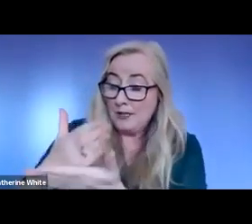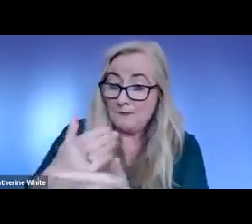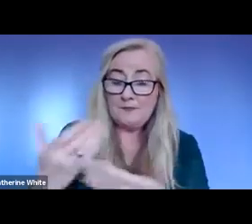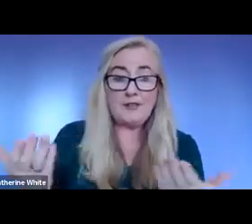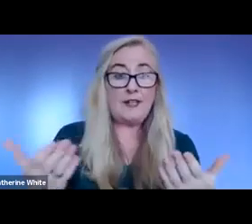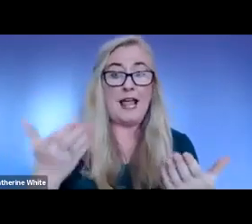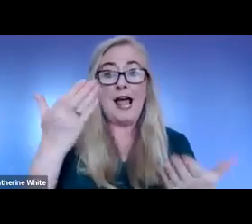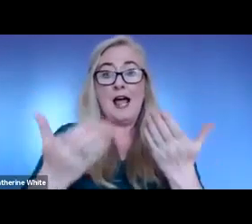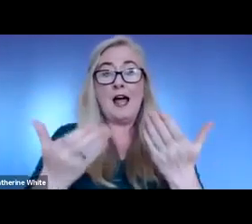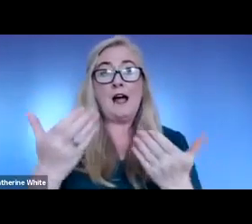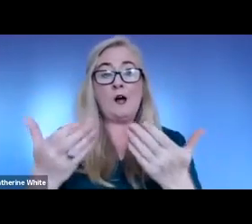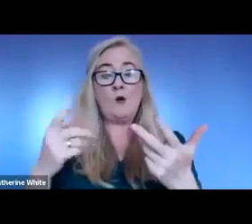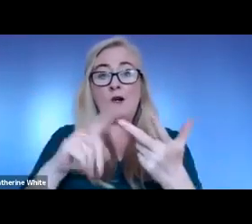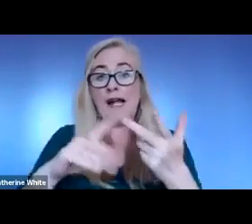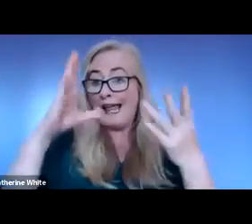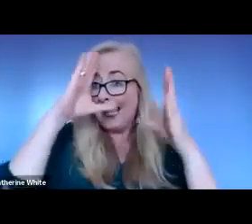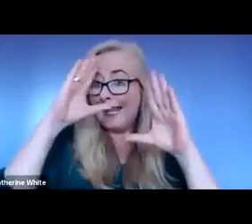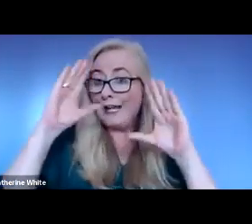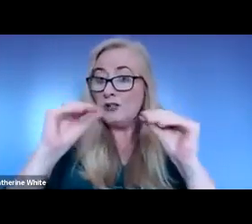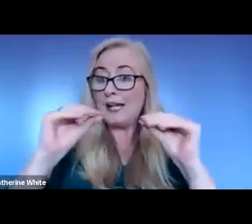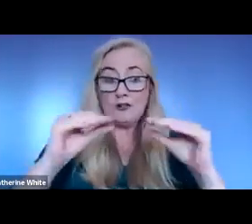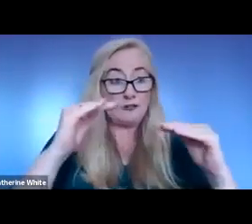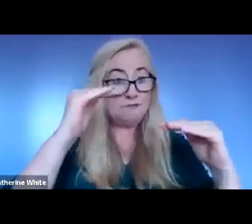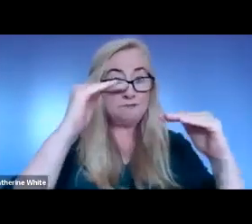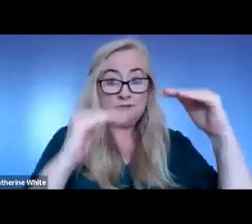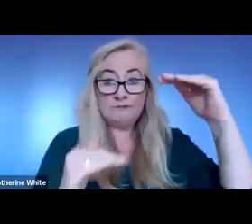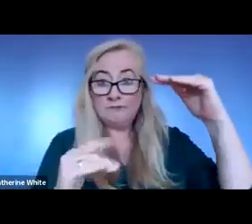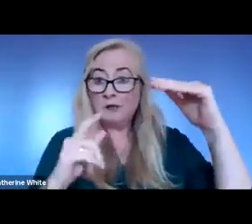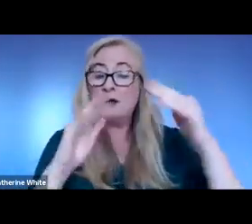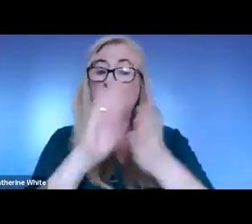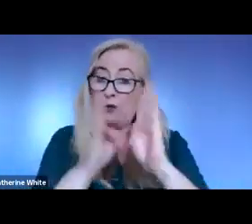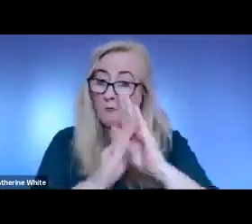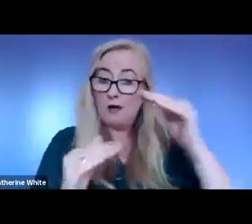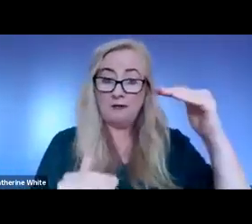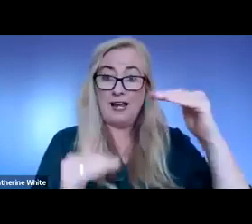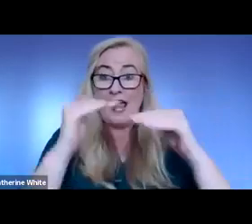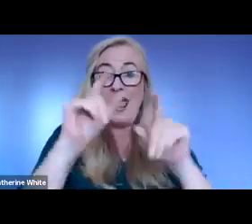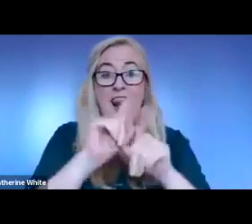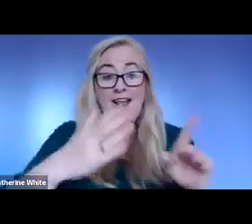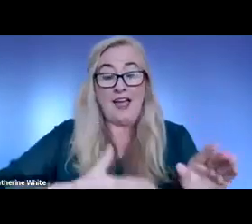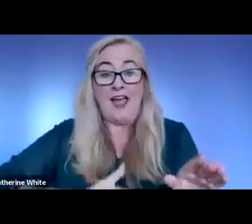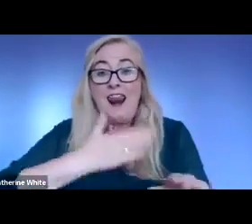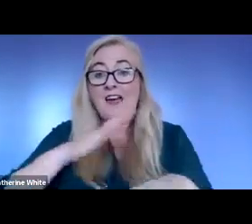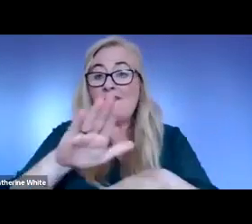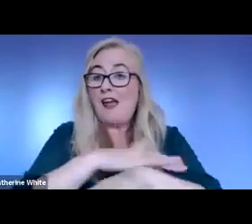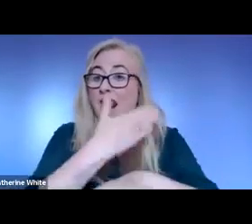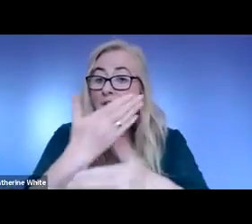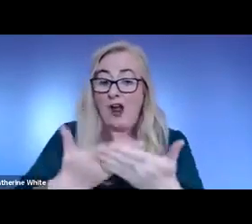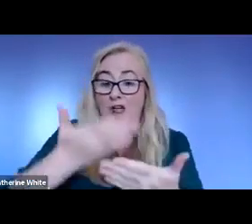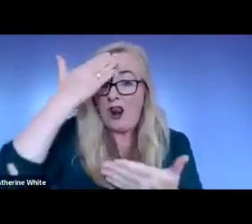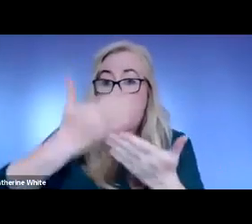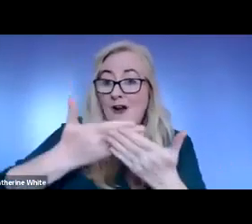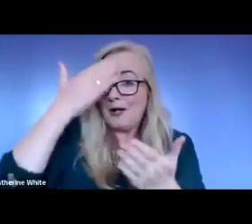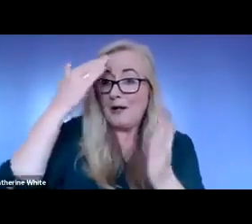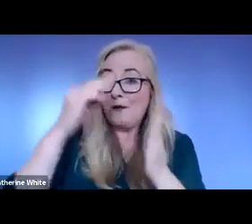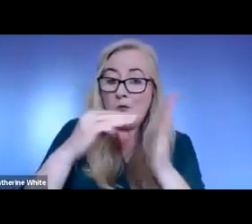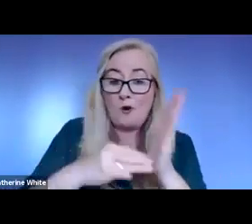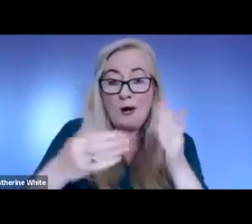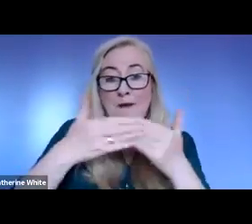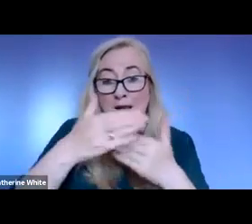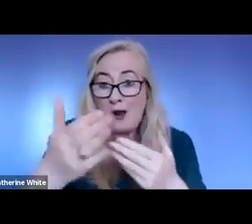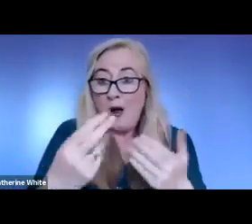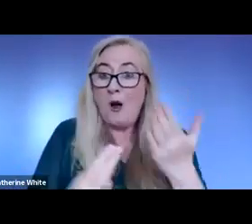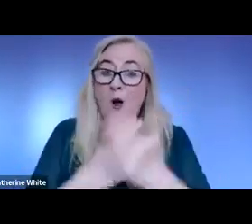the gap in terms of our educational divide, particularly in relation to our lifelong learning programs. And again, that goes back to upskilling